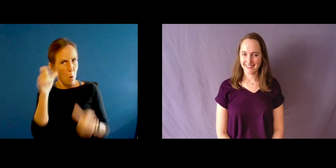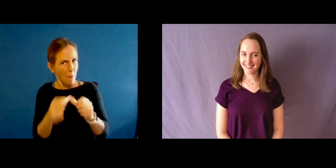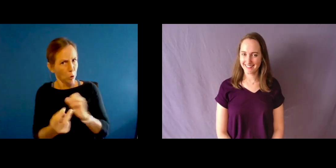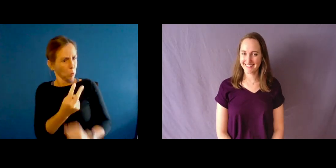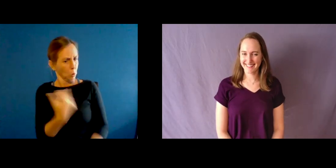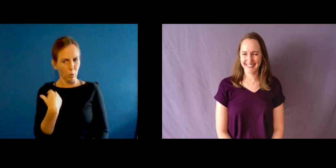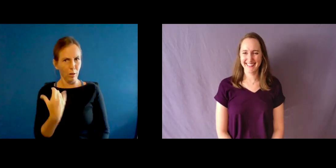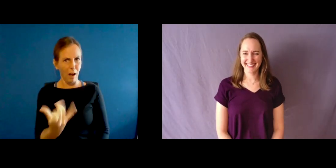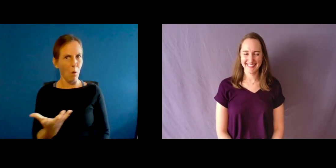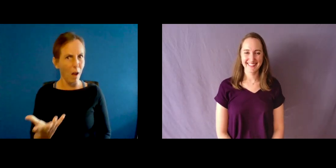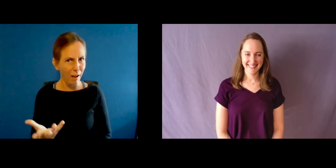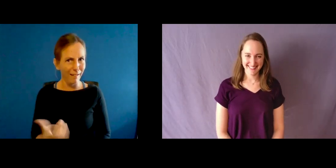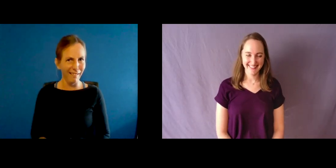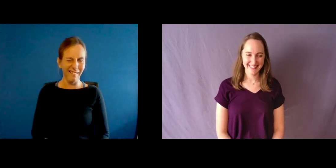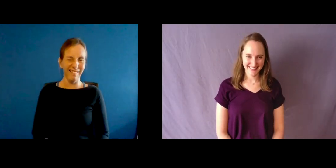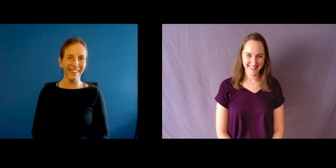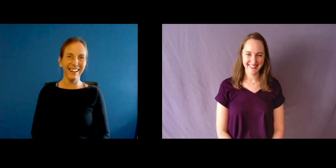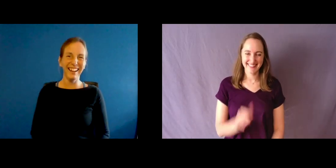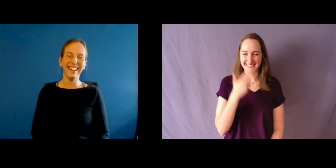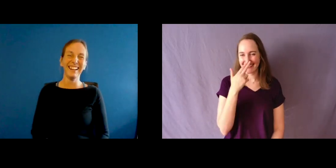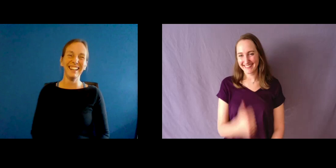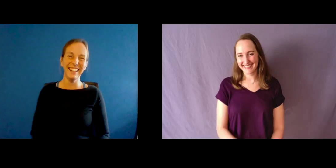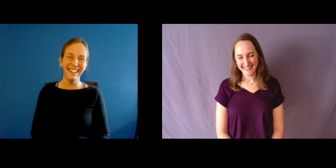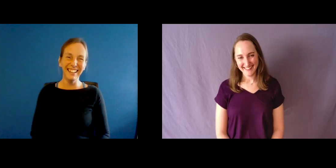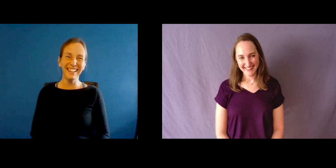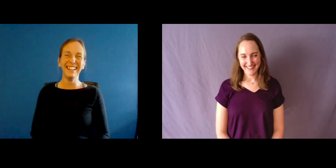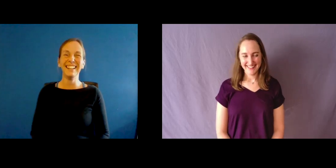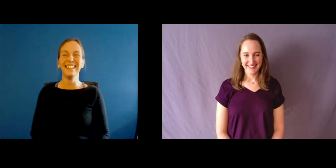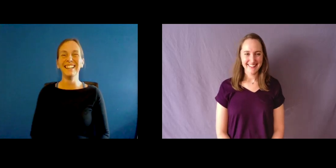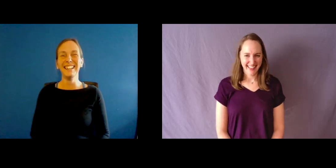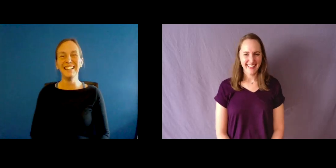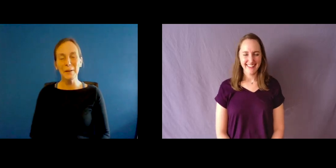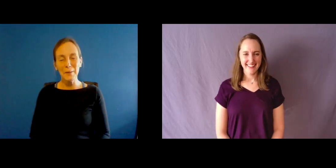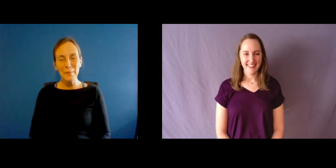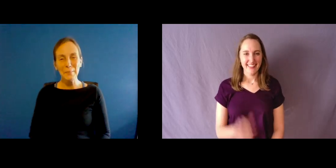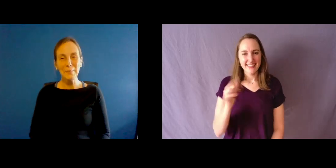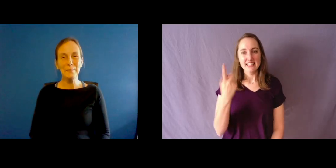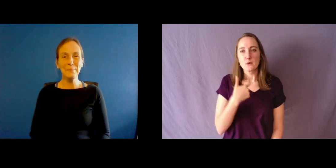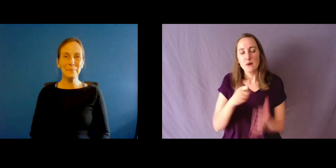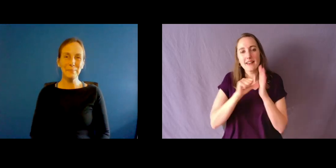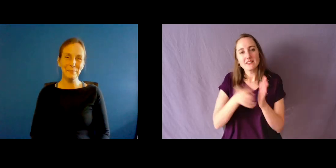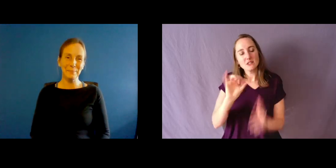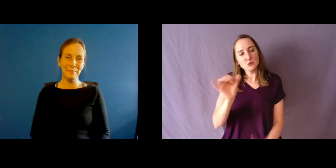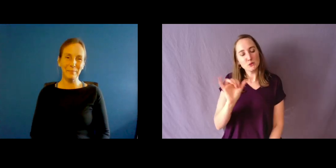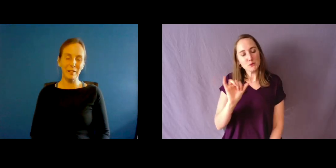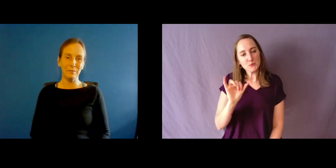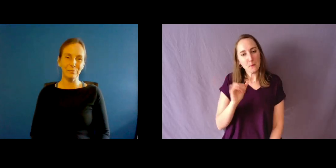before. It's so fun. Yeah, and that's what we try to like emphasize to people